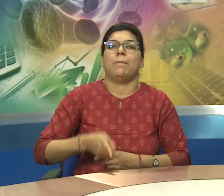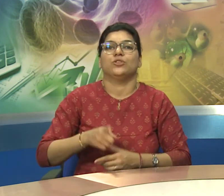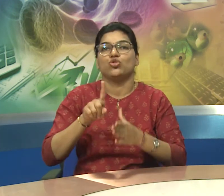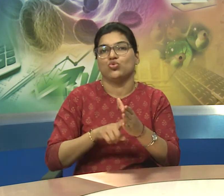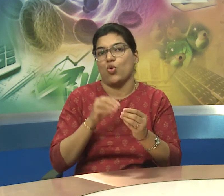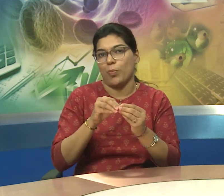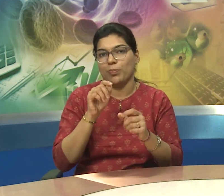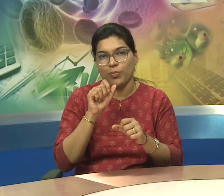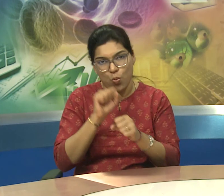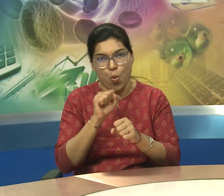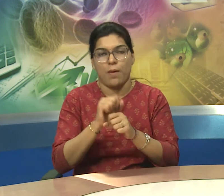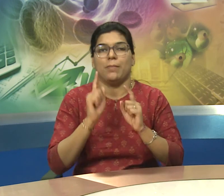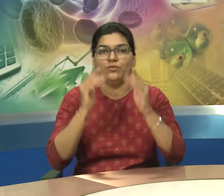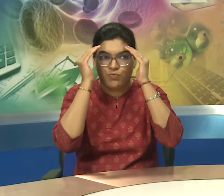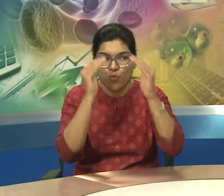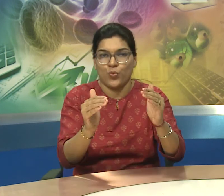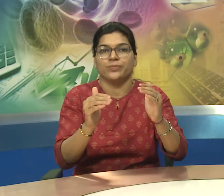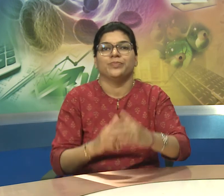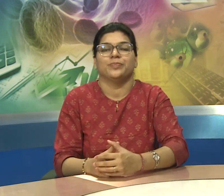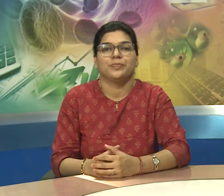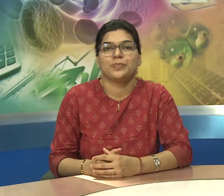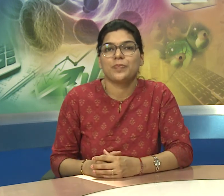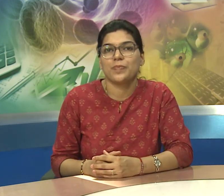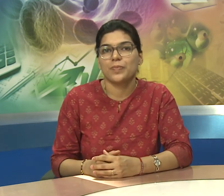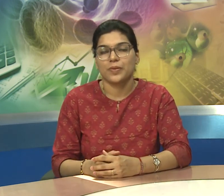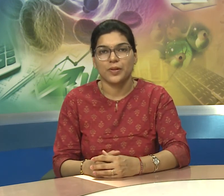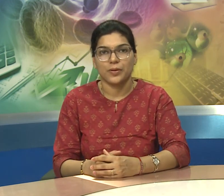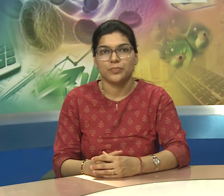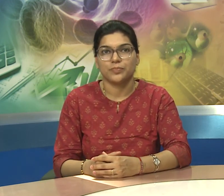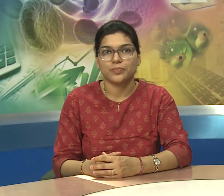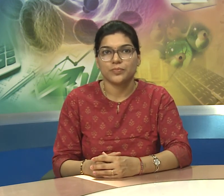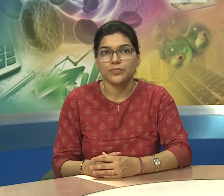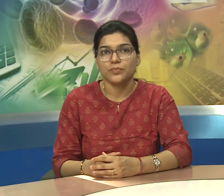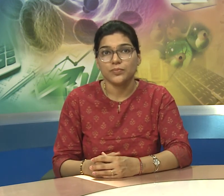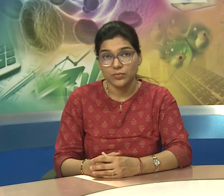the quality of the product in various forms.